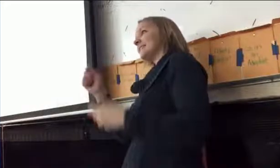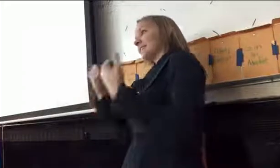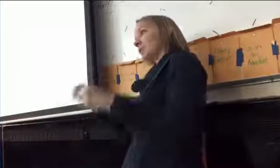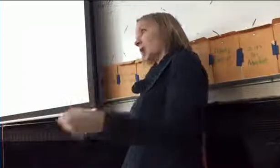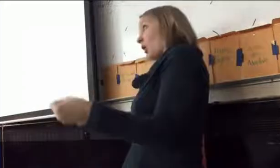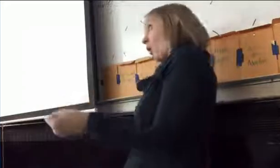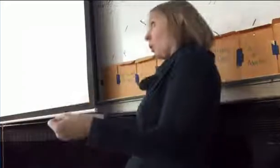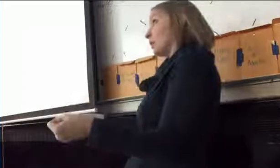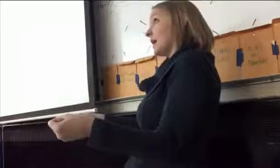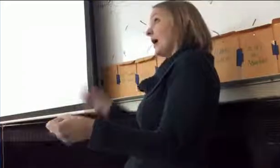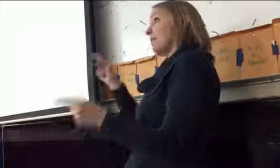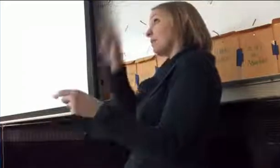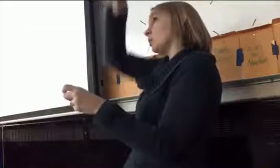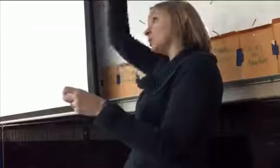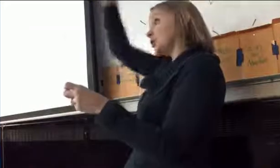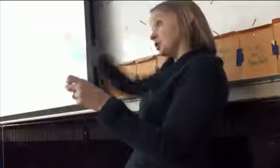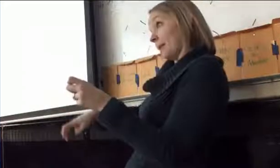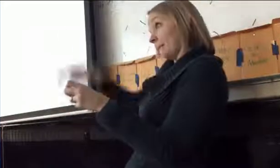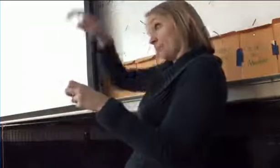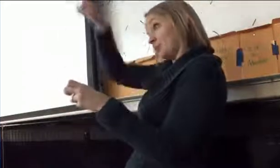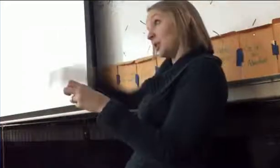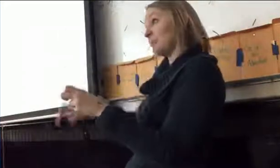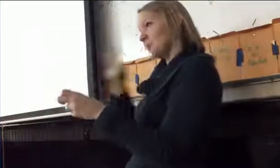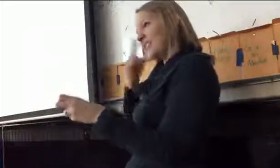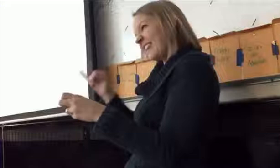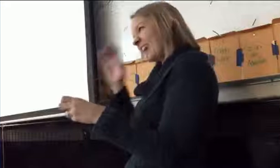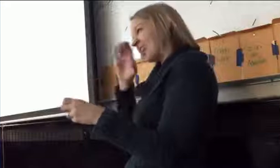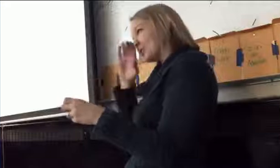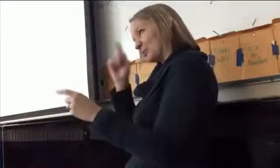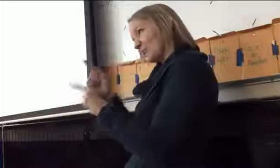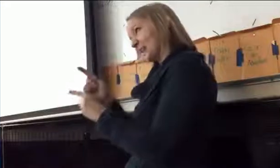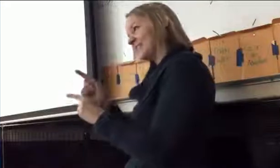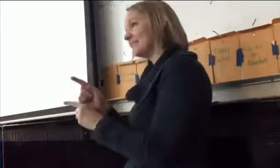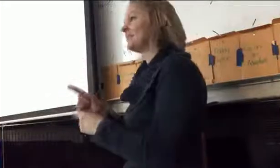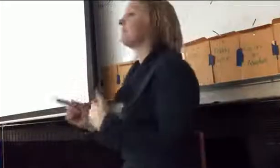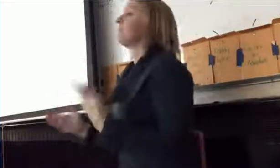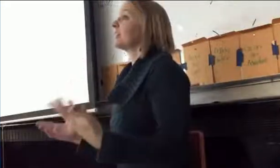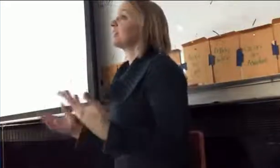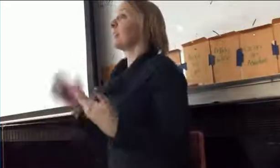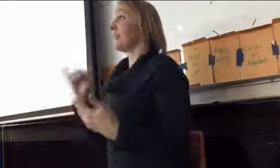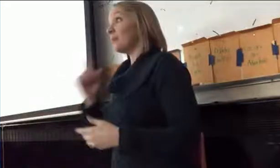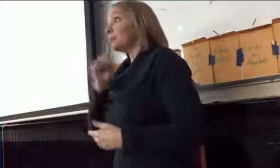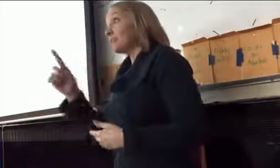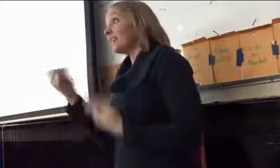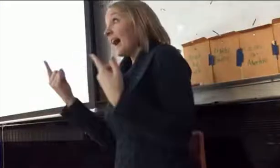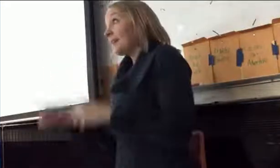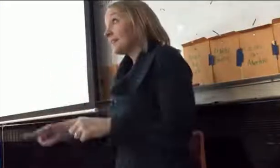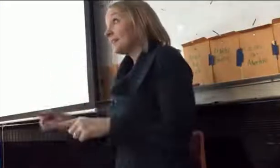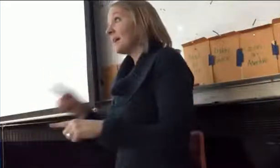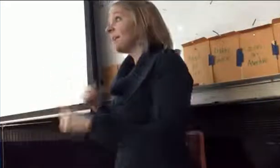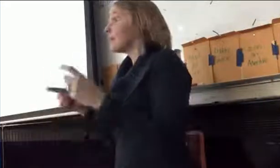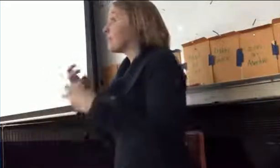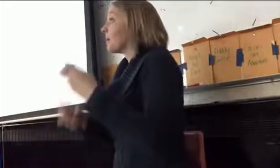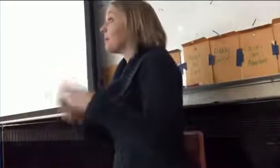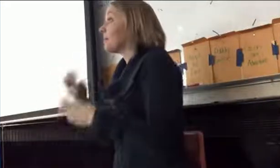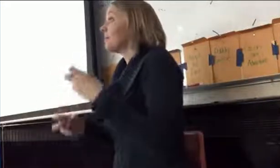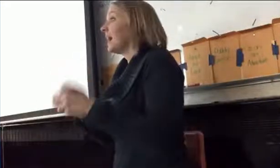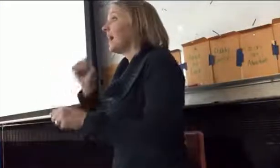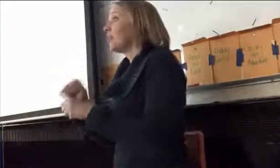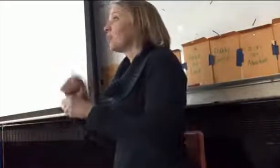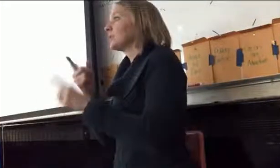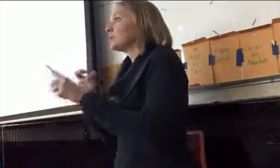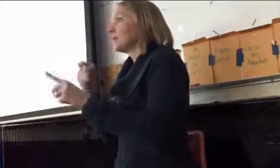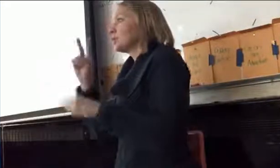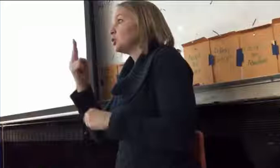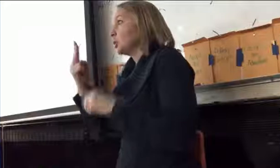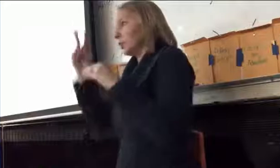people would jump into them and land in them. Have you guys seen that in the cartoons and things like that? So that was a real thing. Problem is, that works from 2